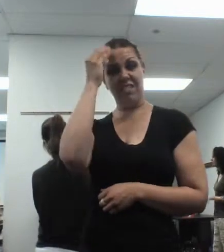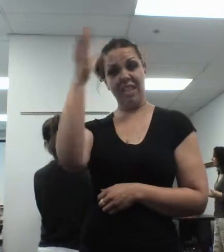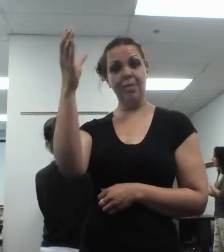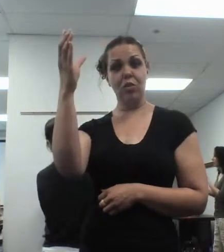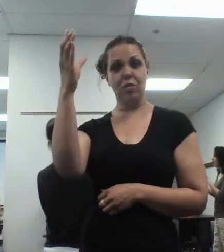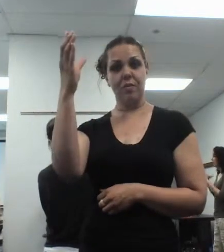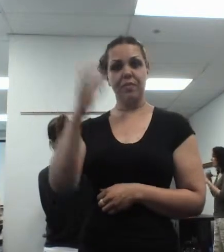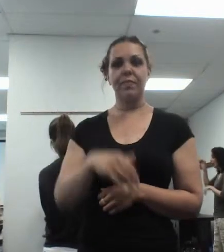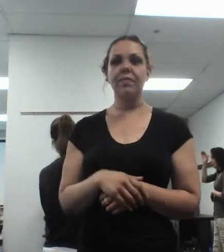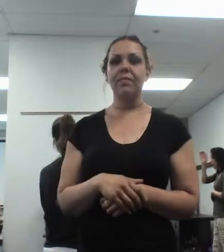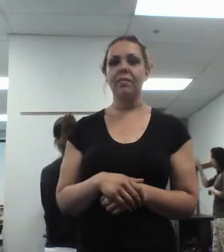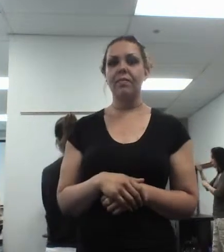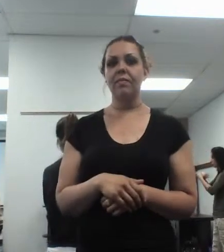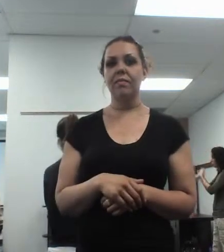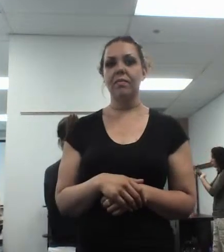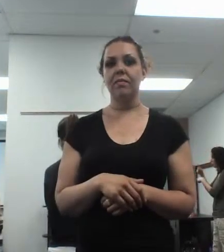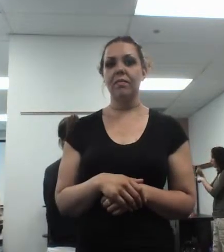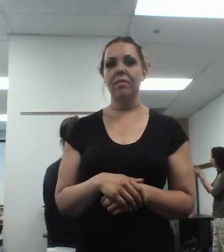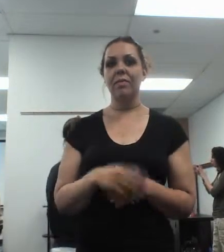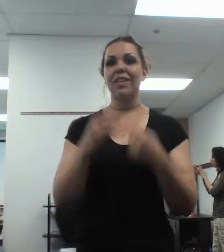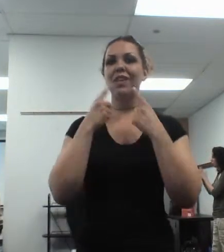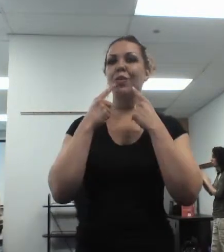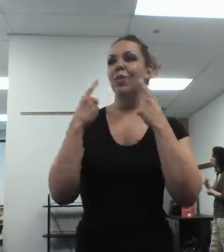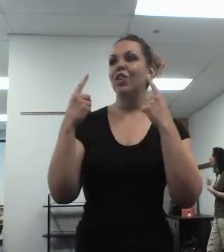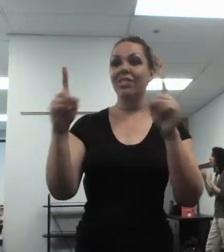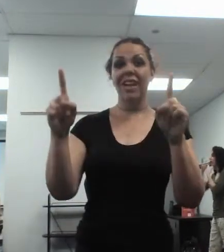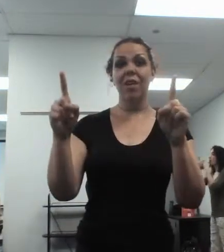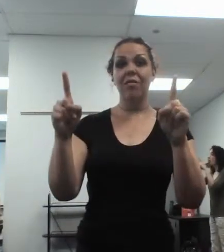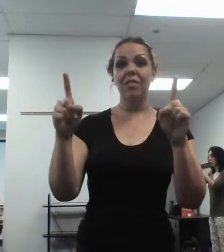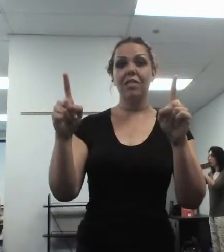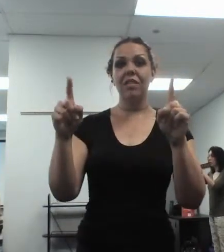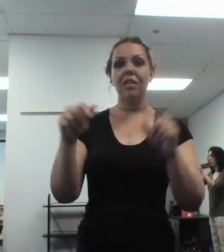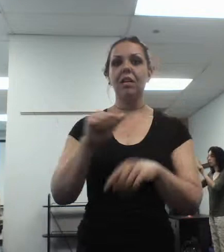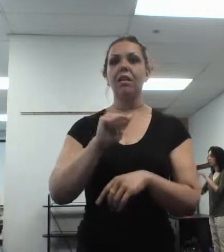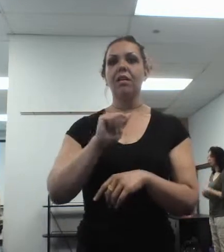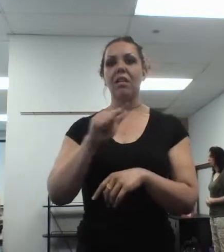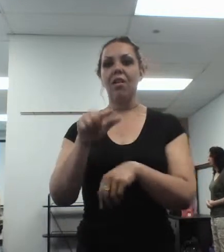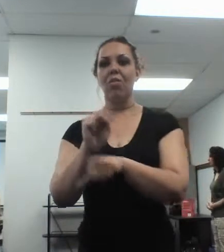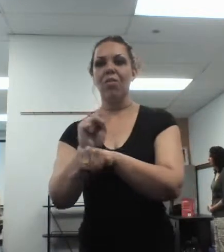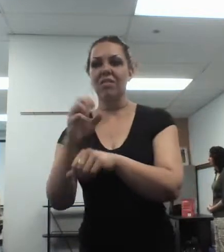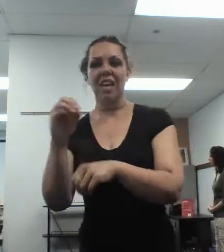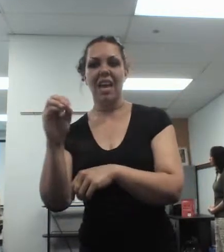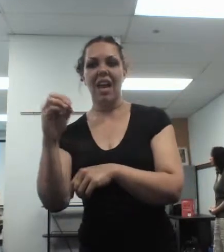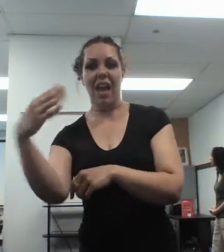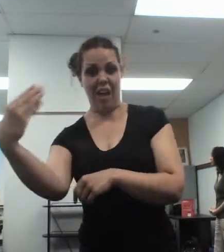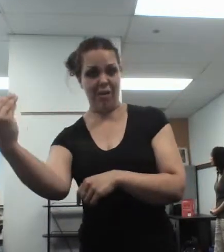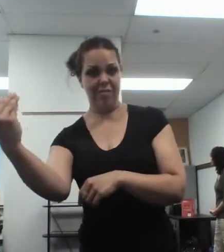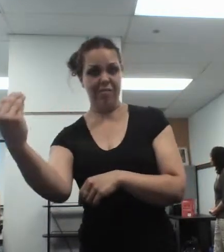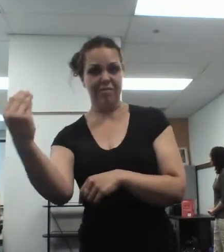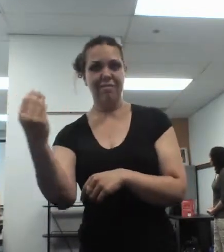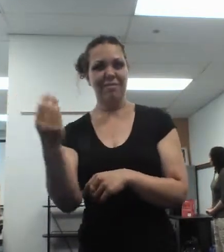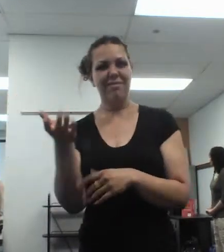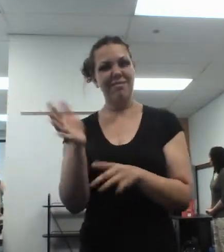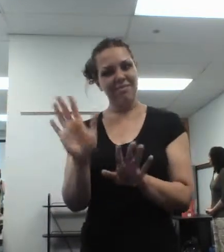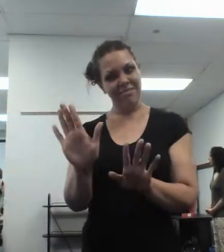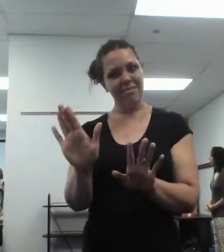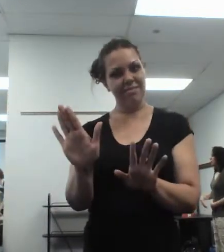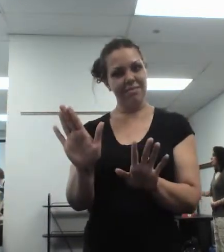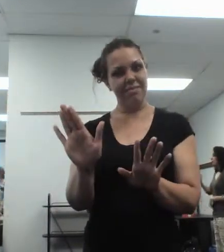choice. Worked out and all worked out. All right, so keep an eye on your work, look through it,